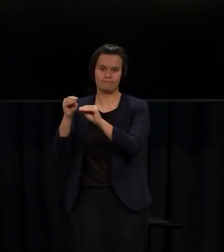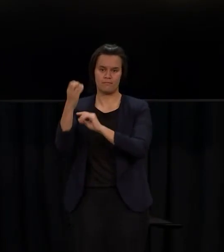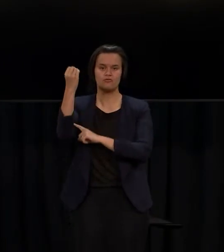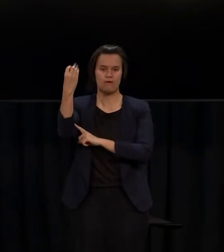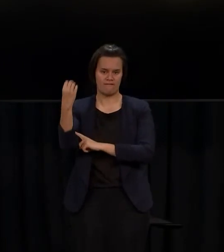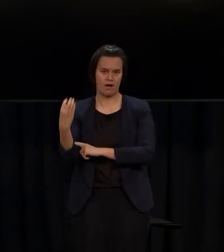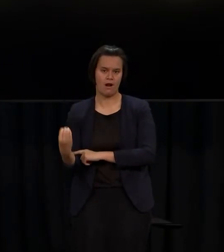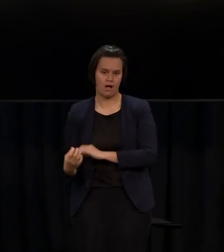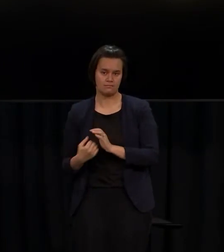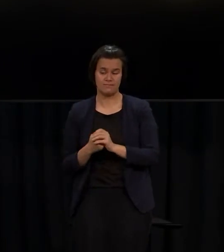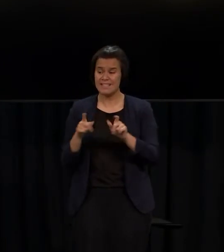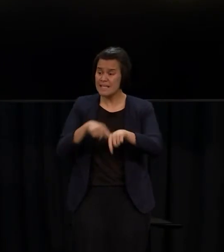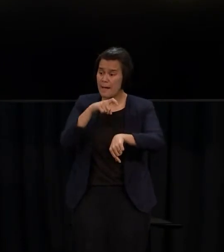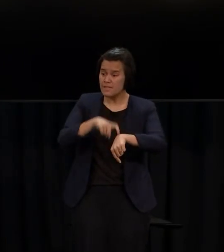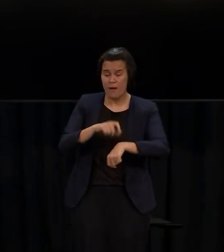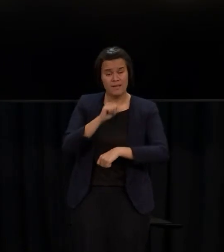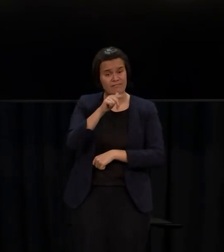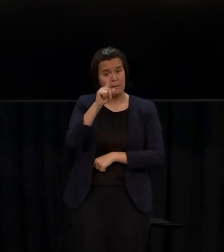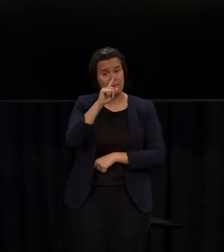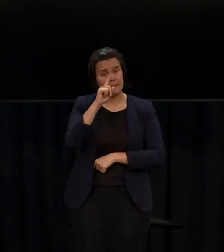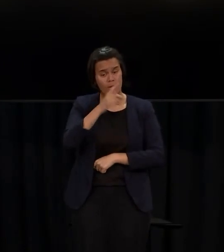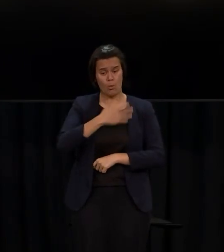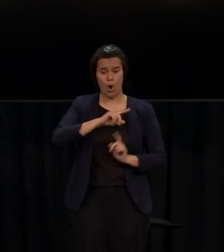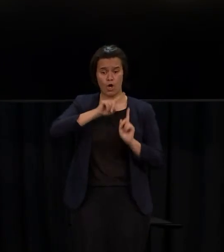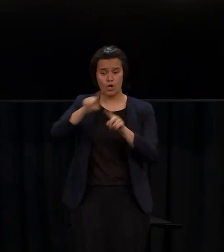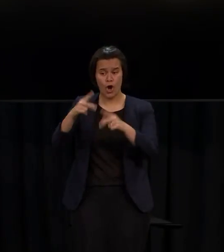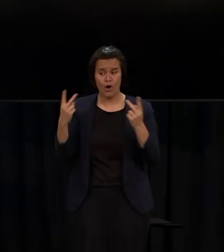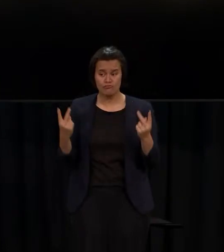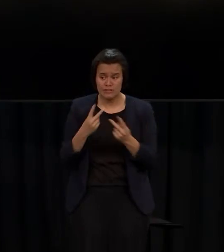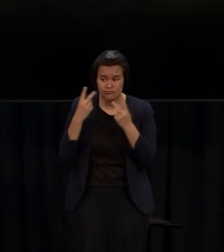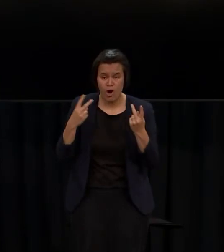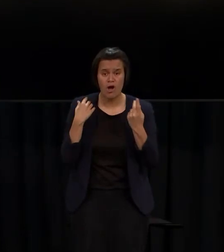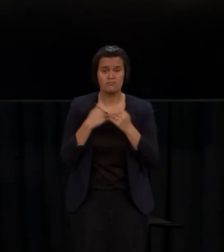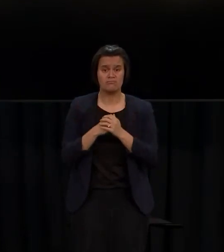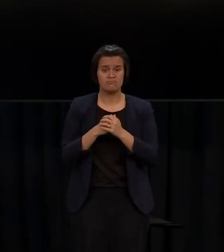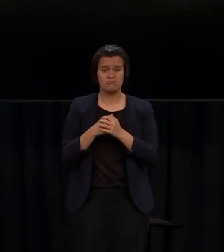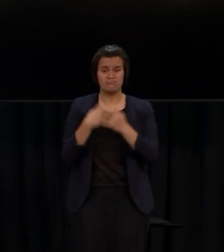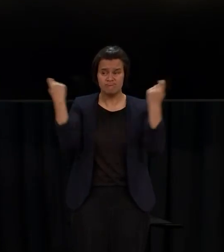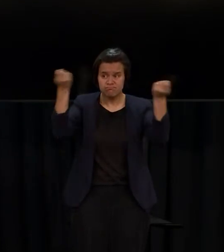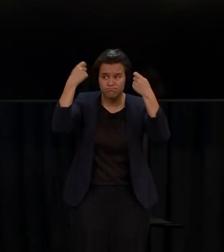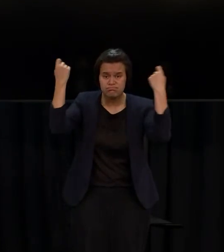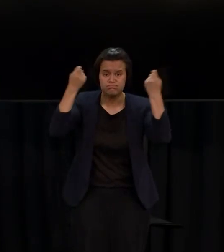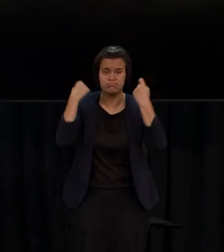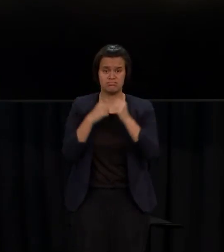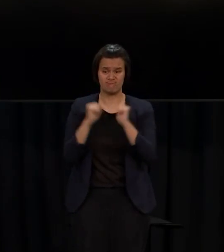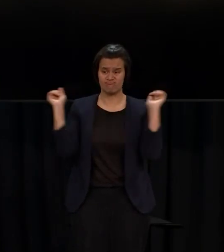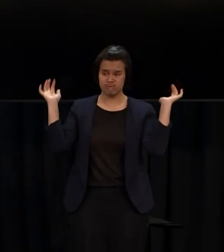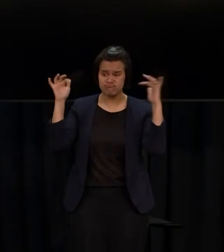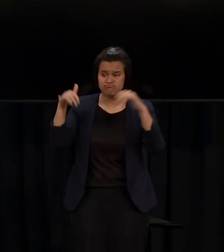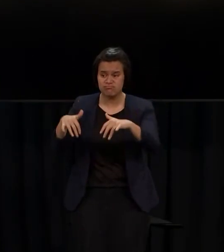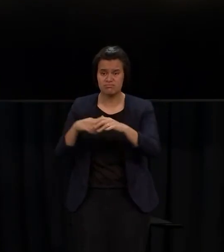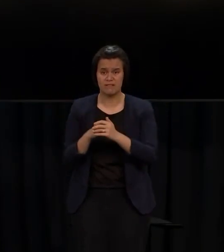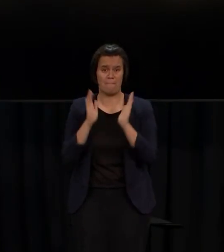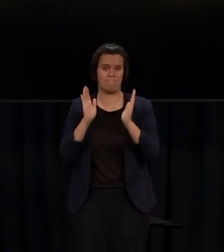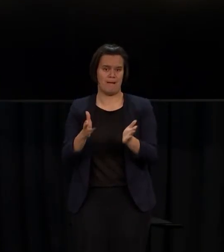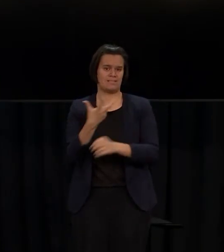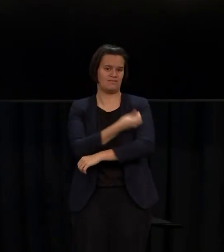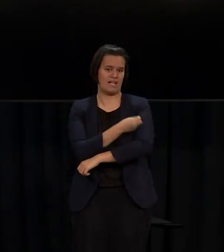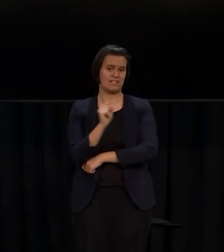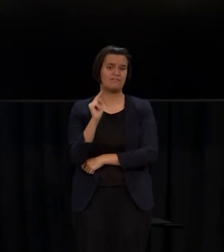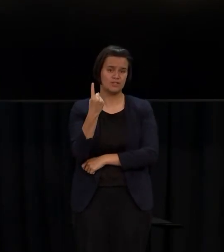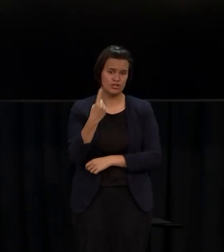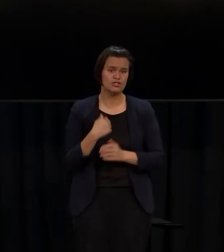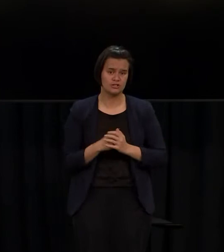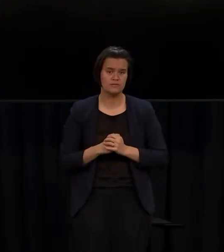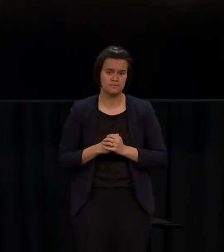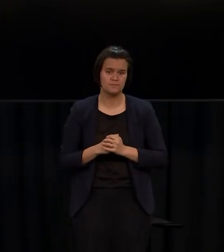venues or events, they'll need to be vaccinated first. So that means you need to get vaccinated now before that framework comes into